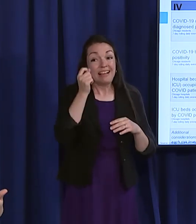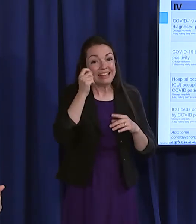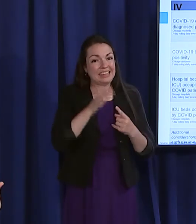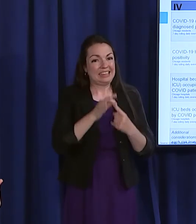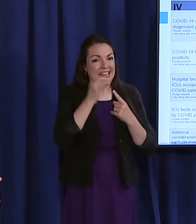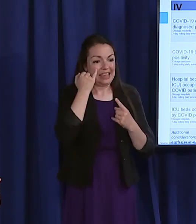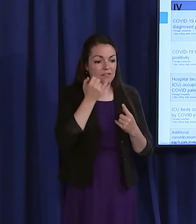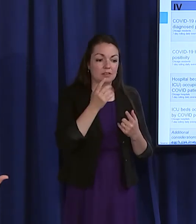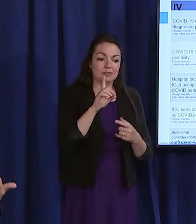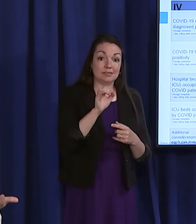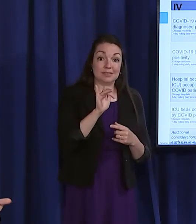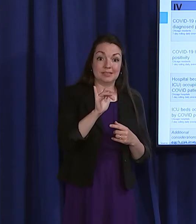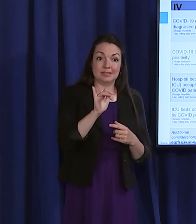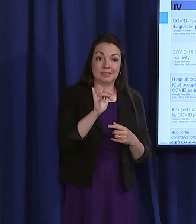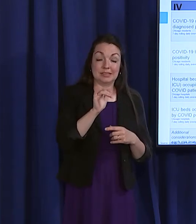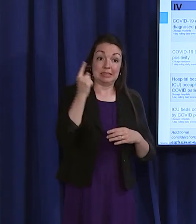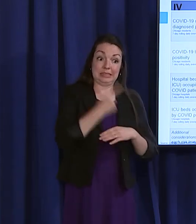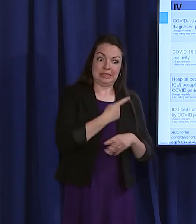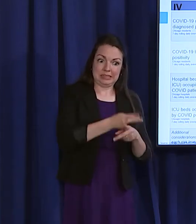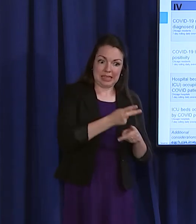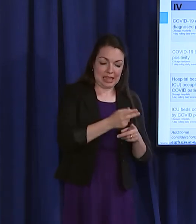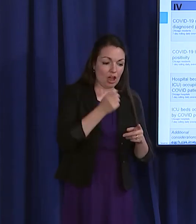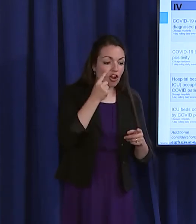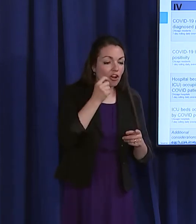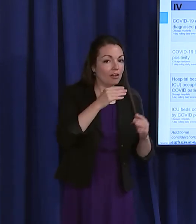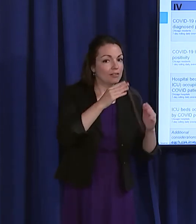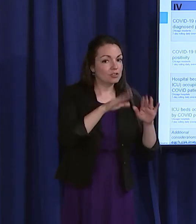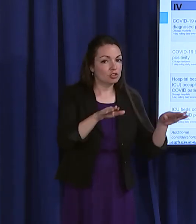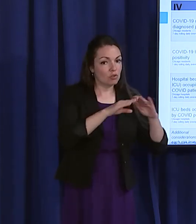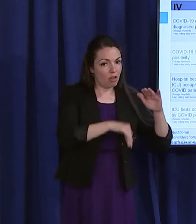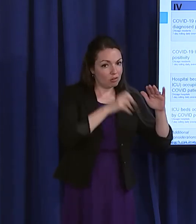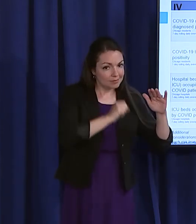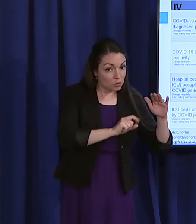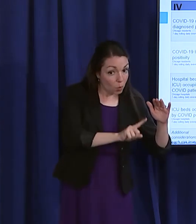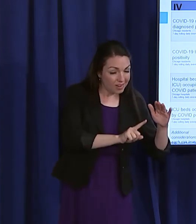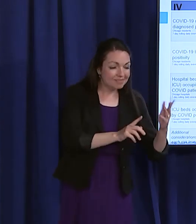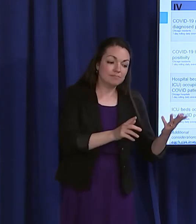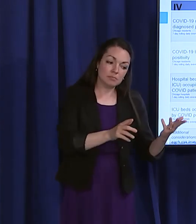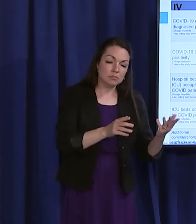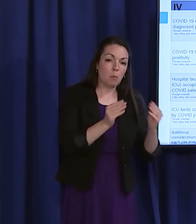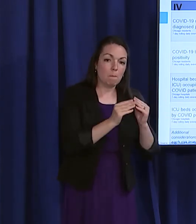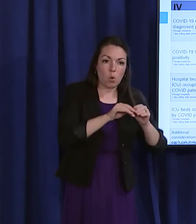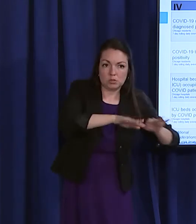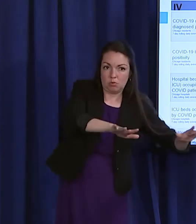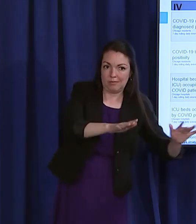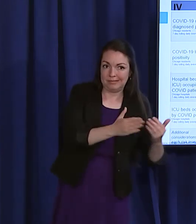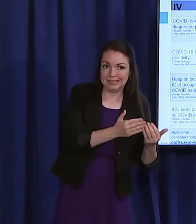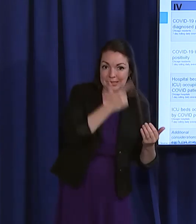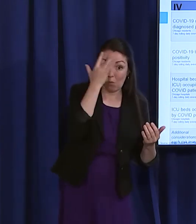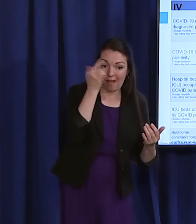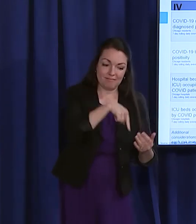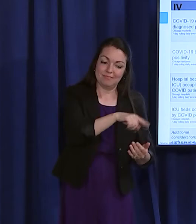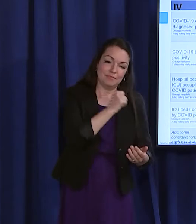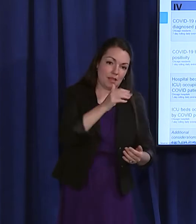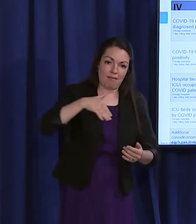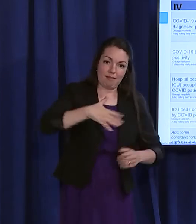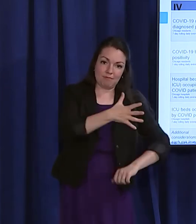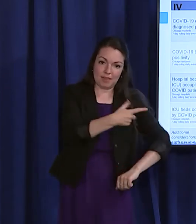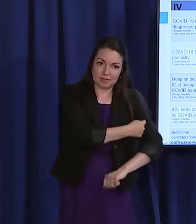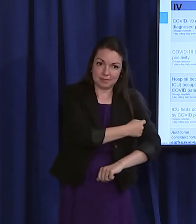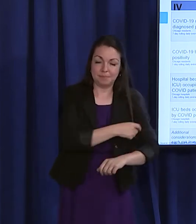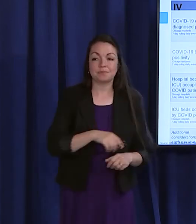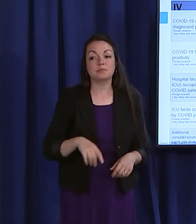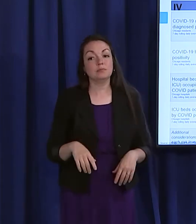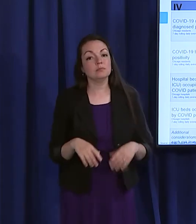it spread very, very widely because children under 1 can't be vaccinated. So there's not one magic number. And in fact, the